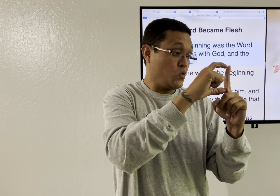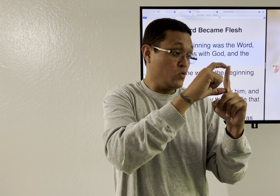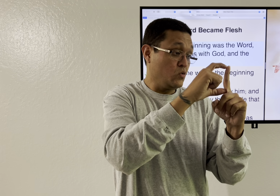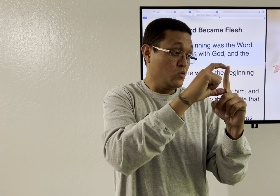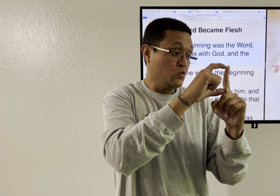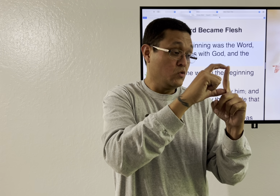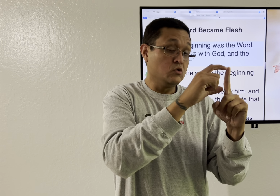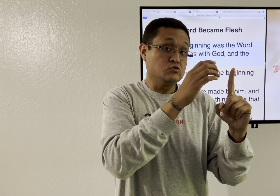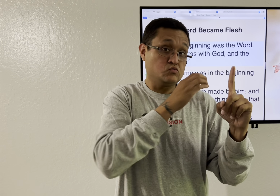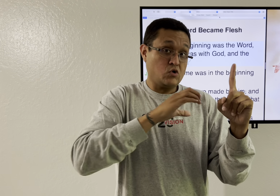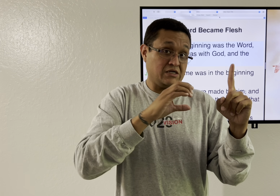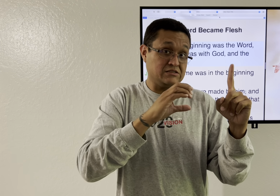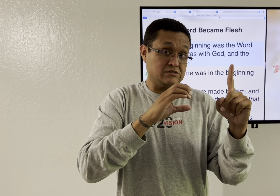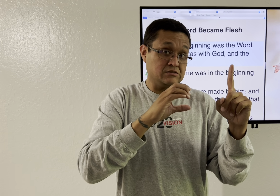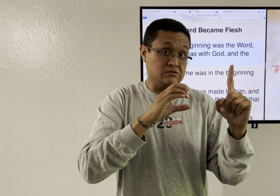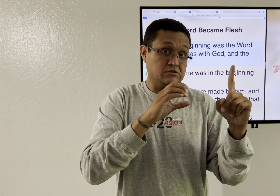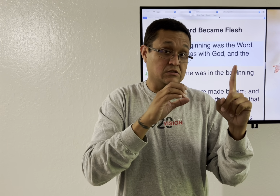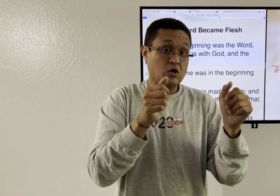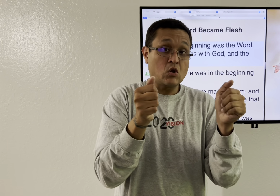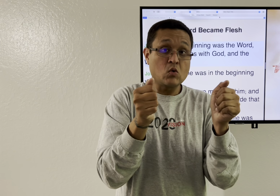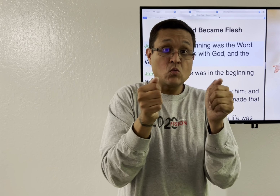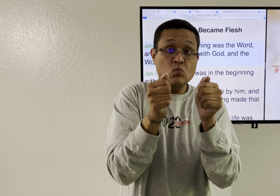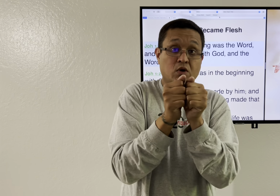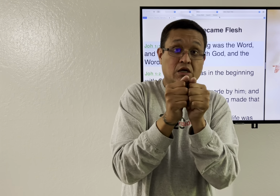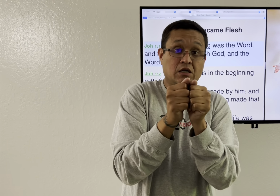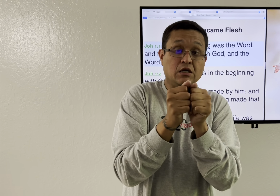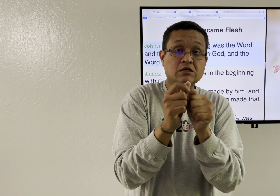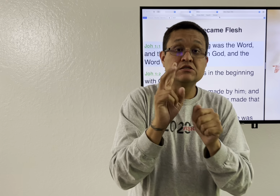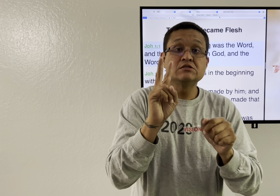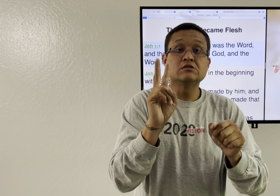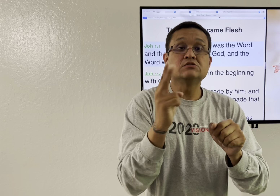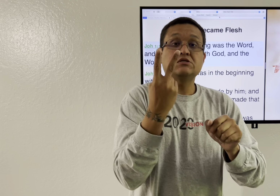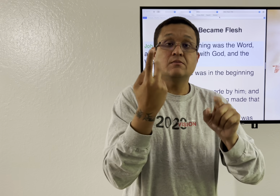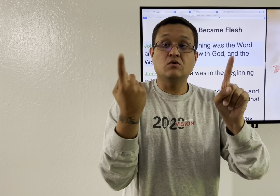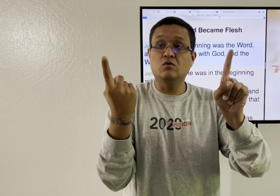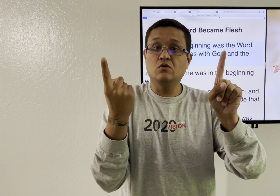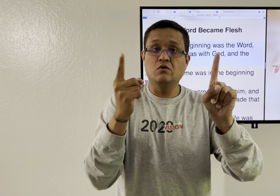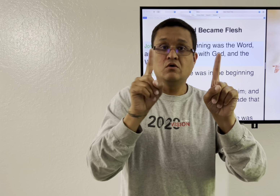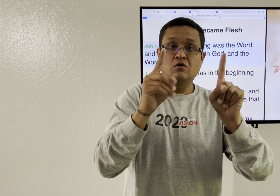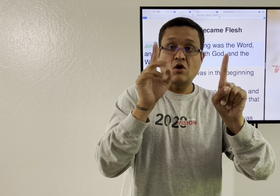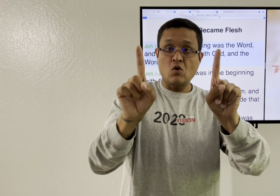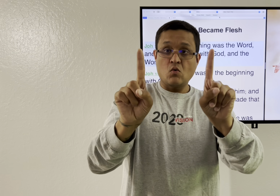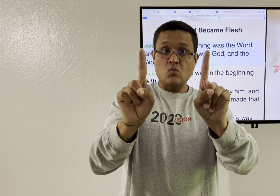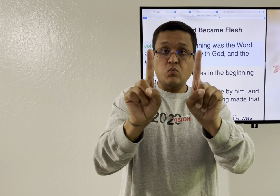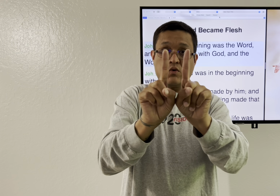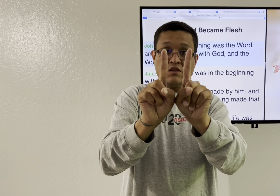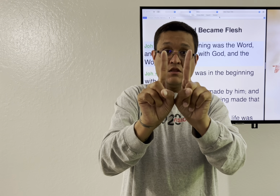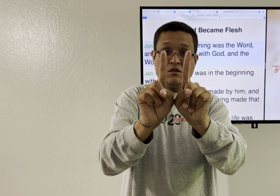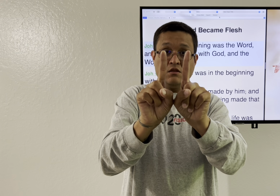If you believe that the Word is Jesus Christ with a second being,